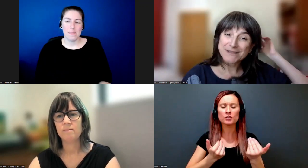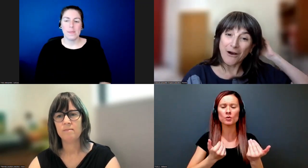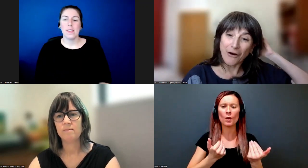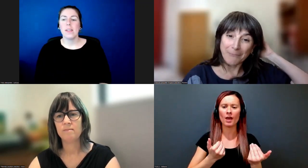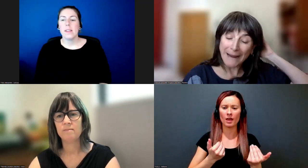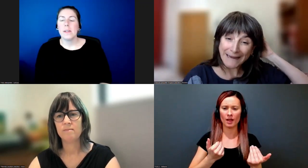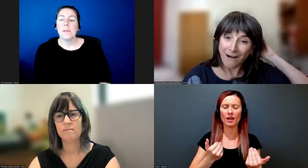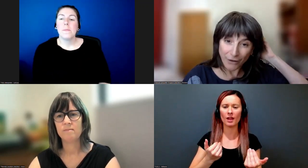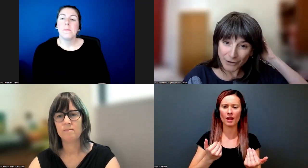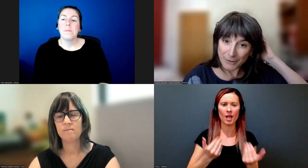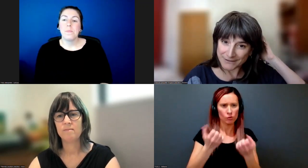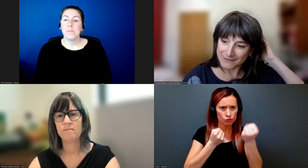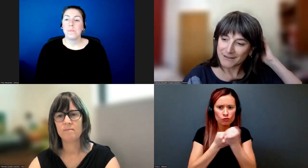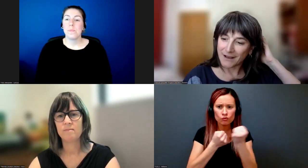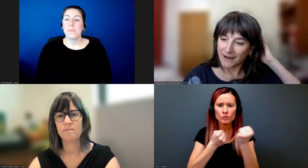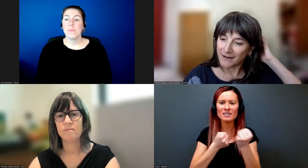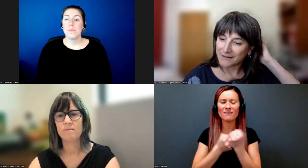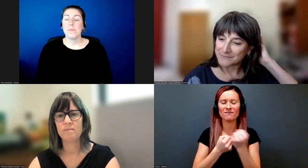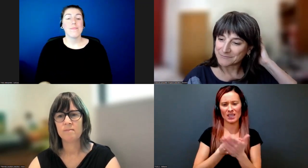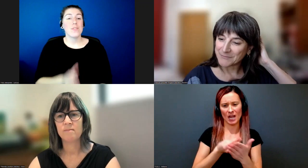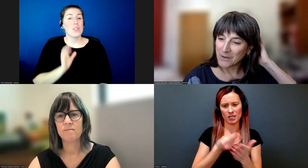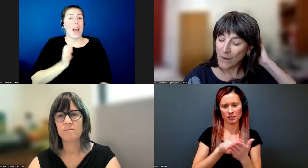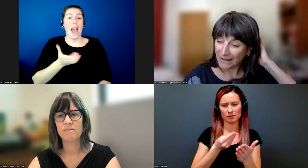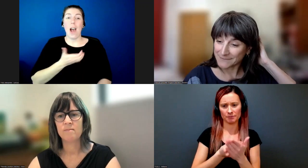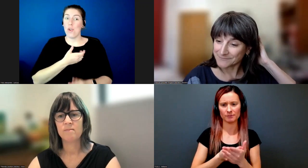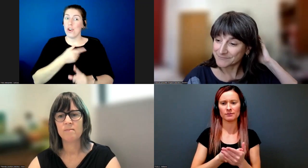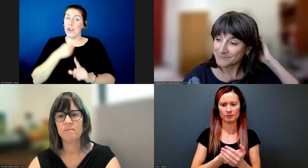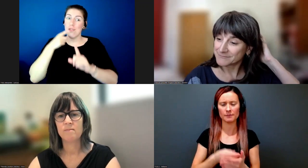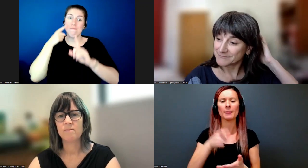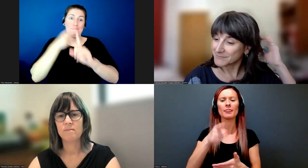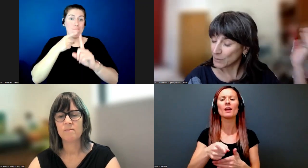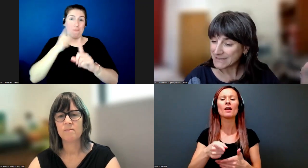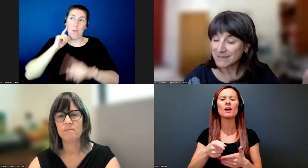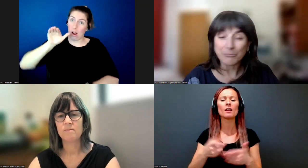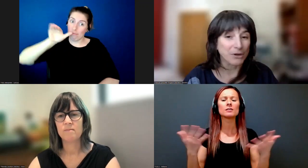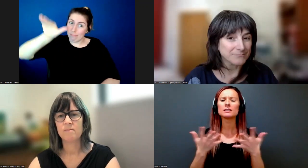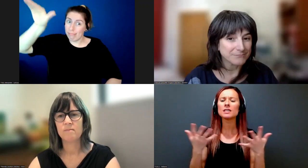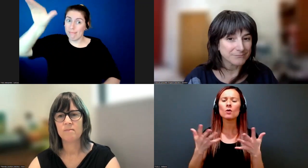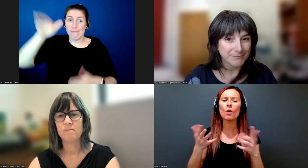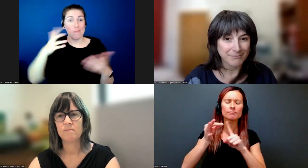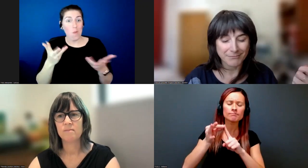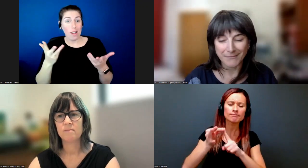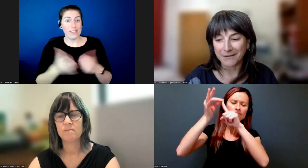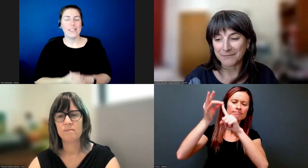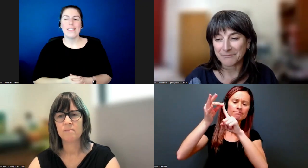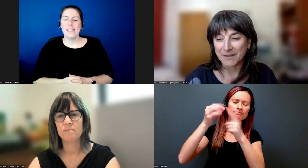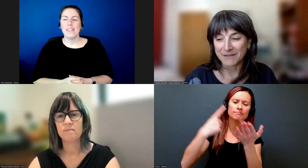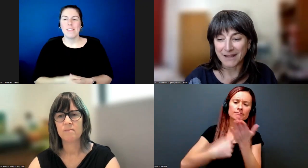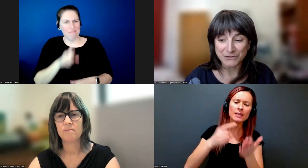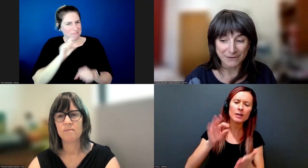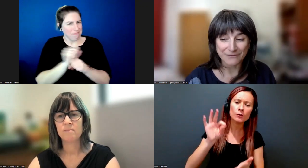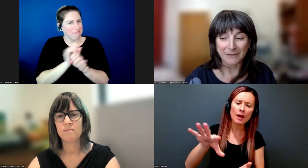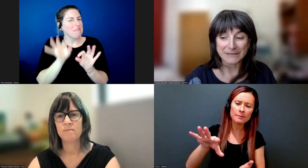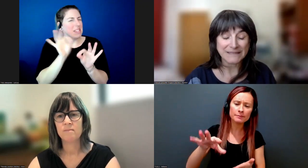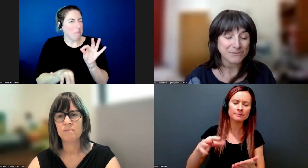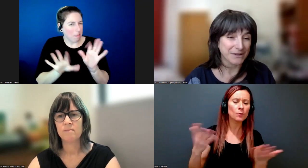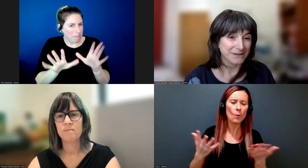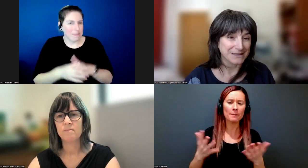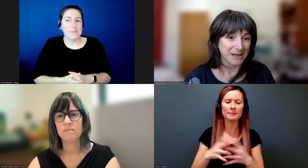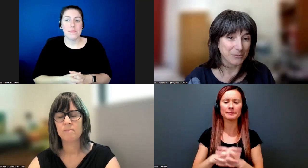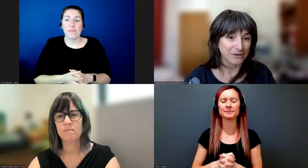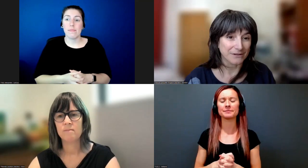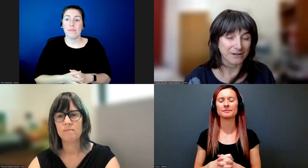what was our main argument? Well, quite simple. Natural families